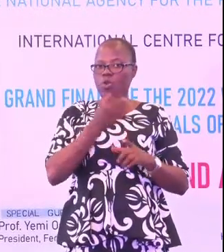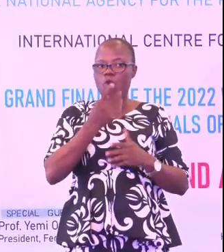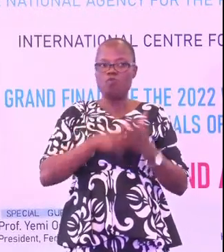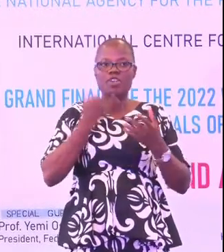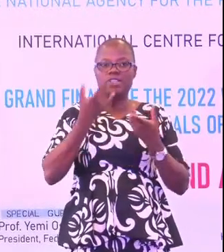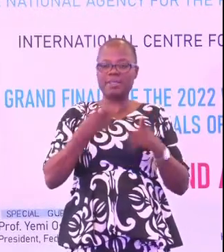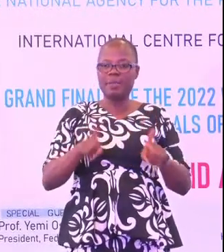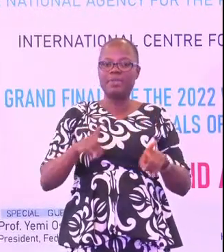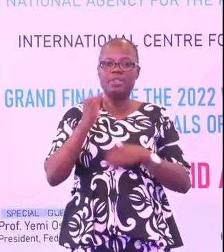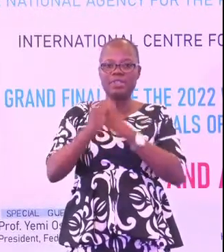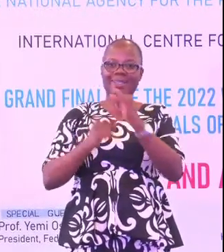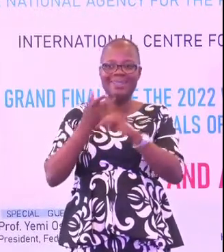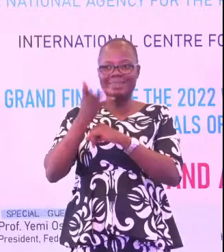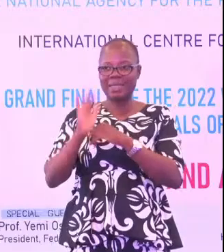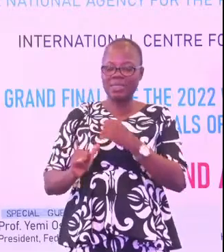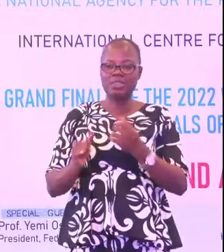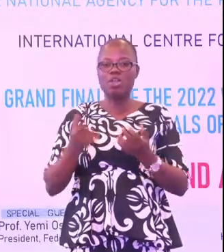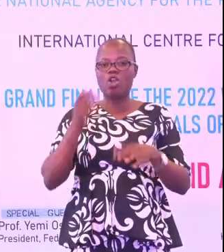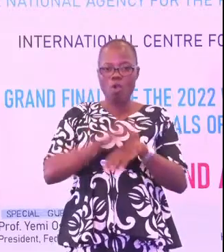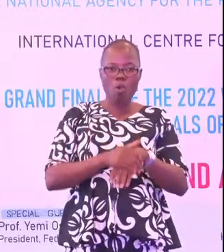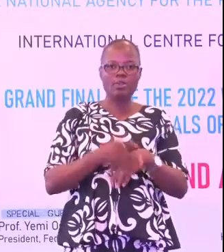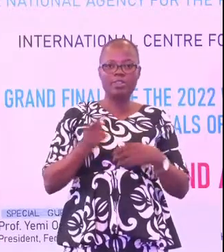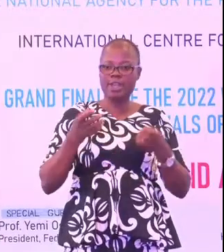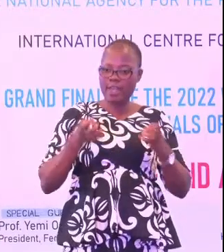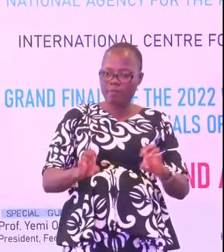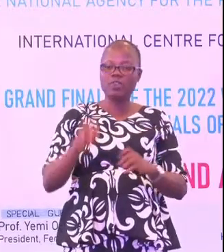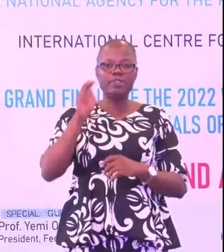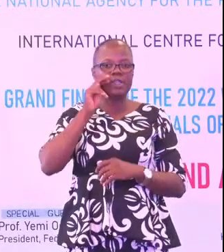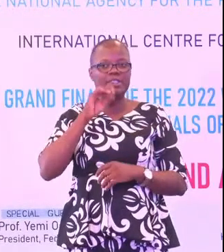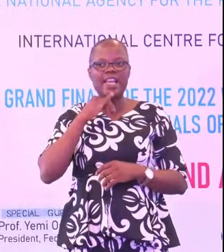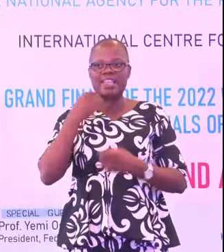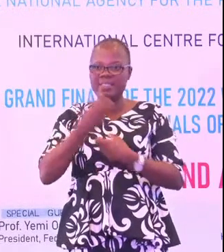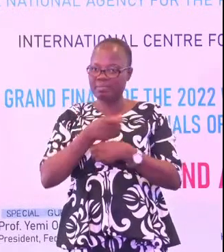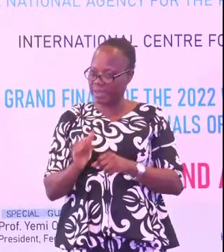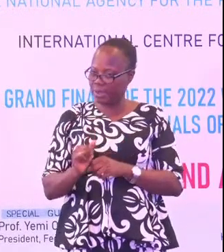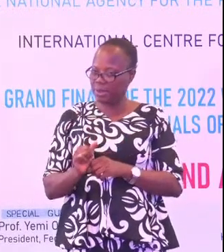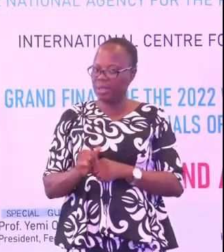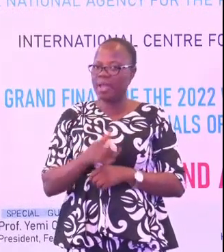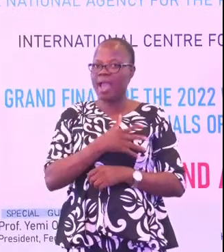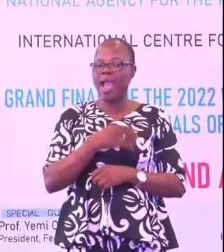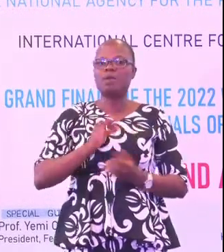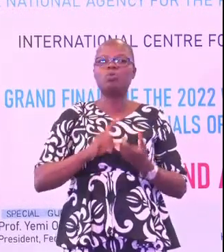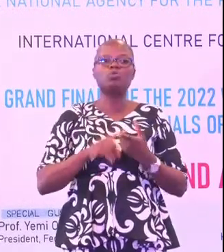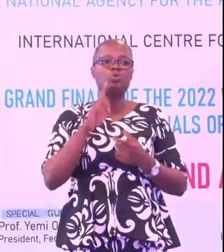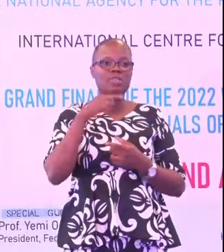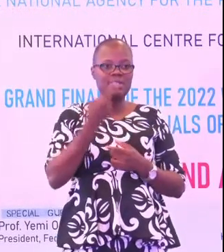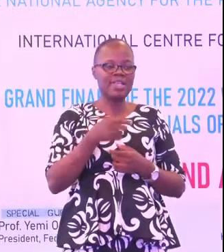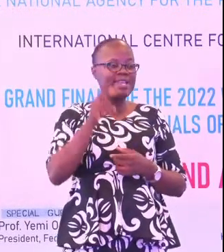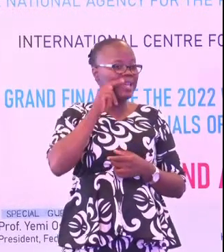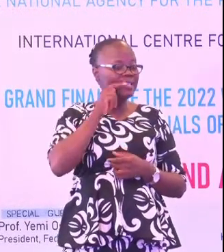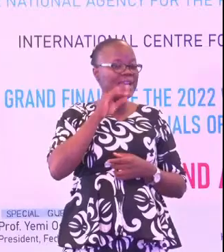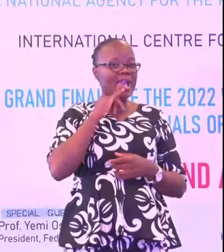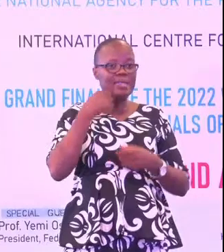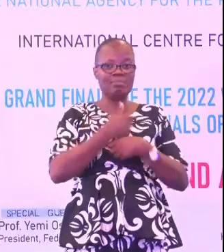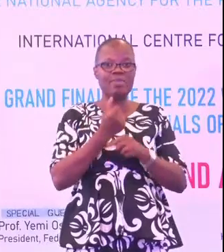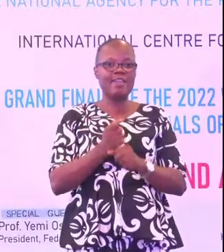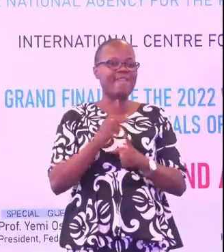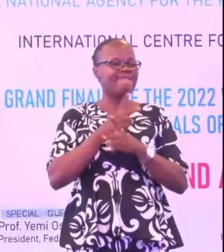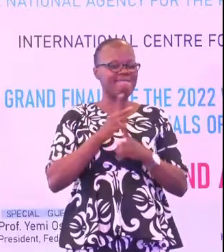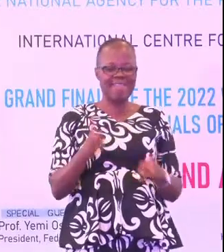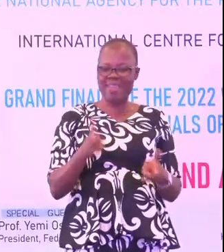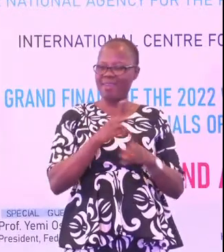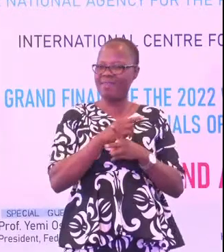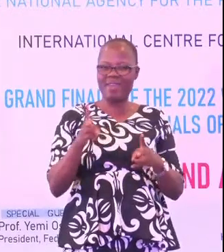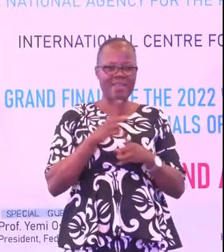happening internationally regarding the effort Nigeria is making. And I want to say Nigeria is making a very, very